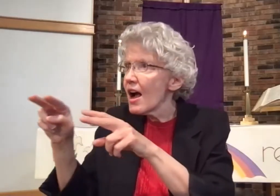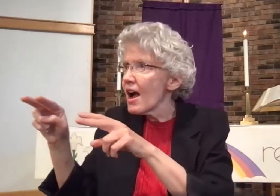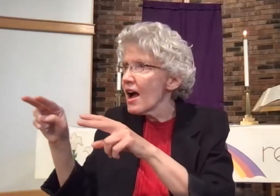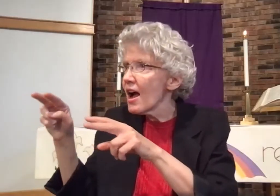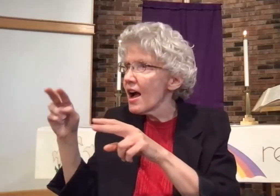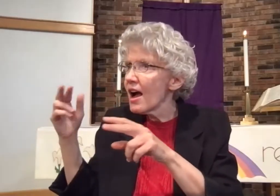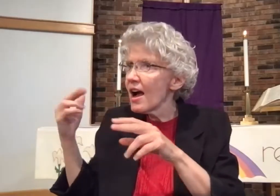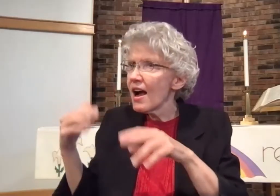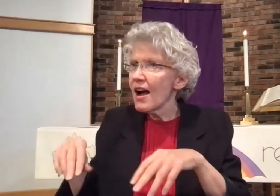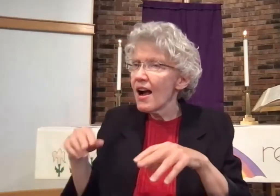there.